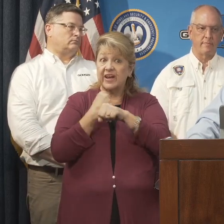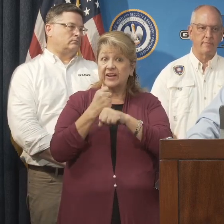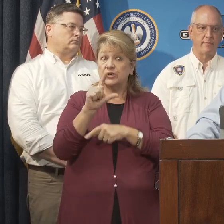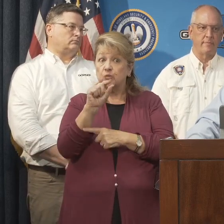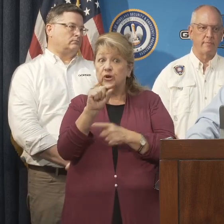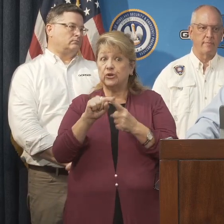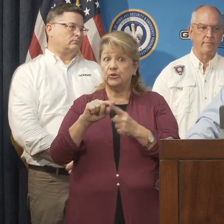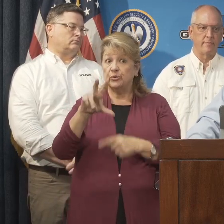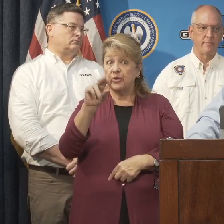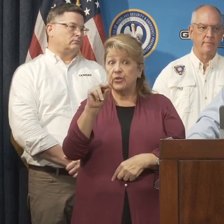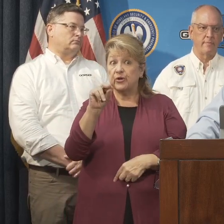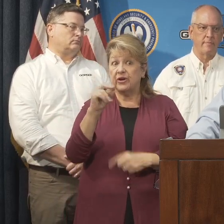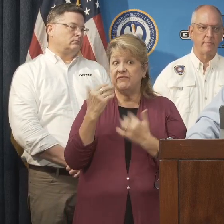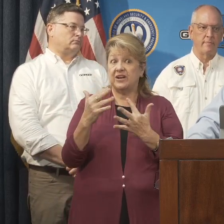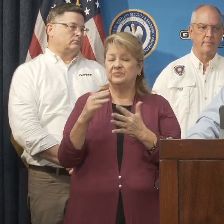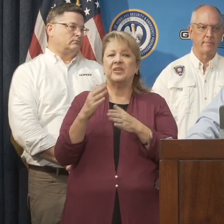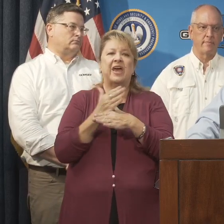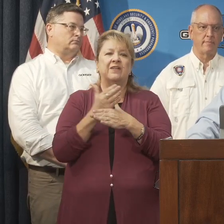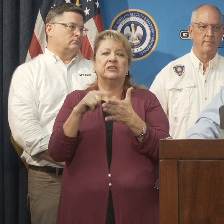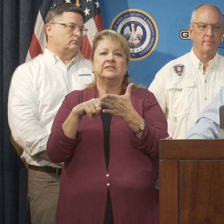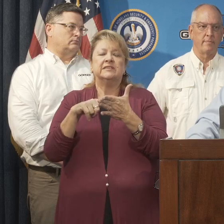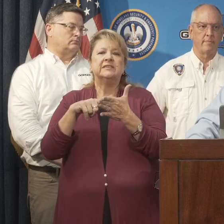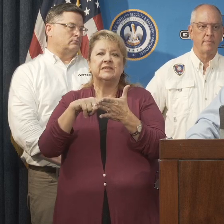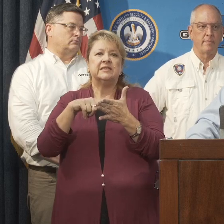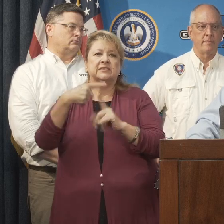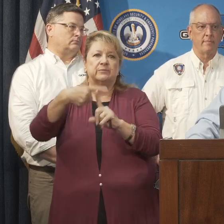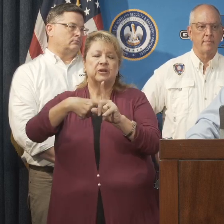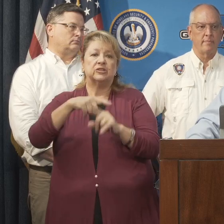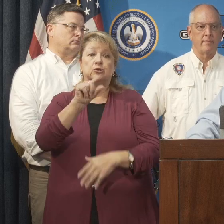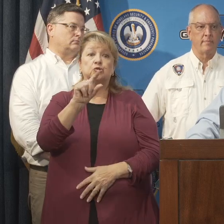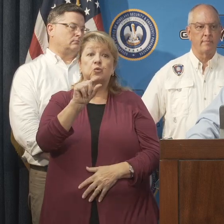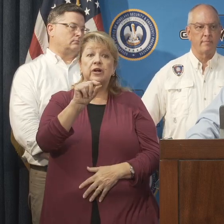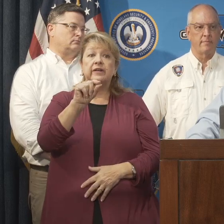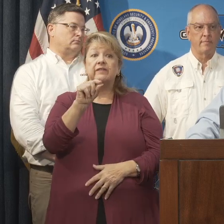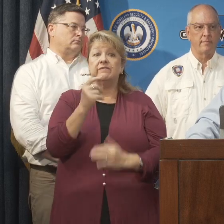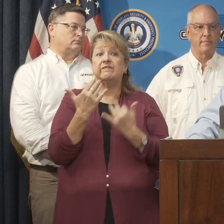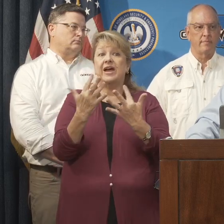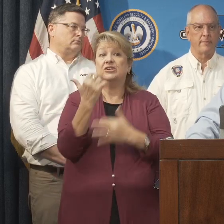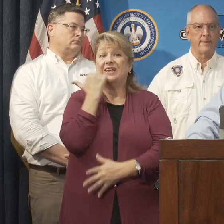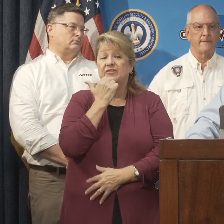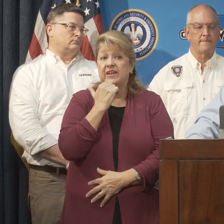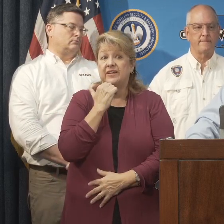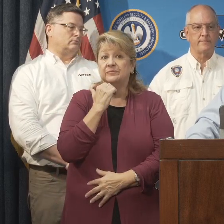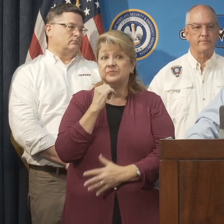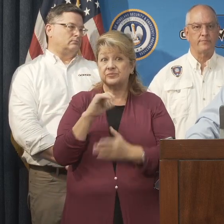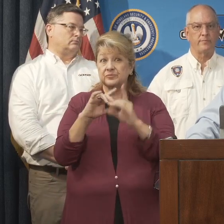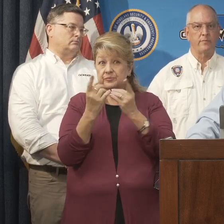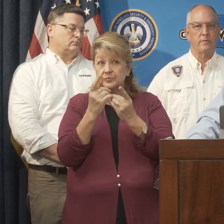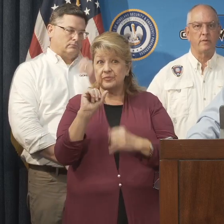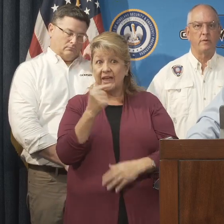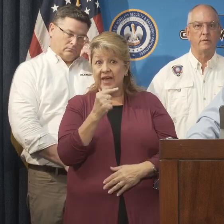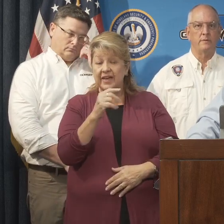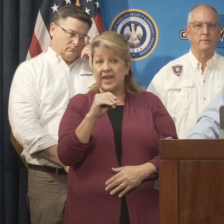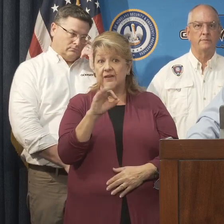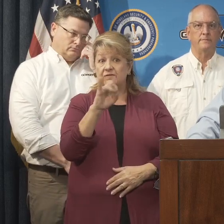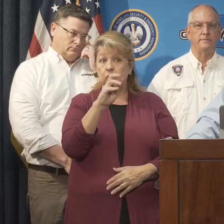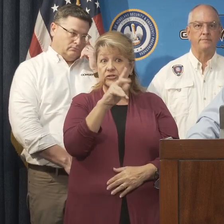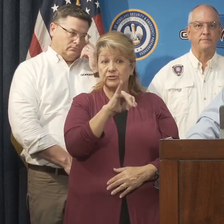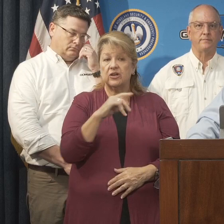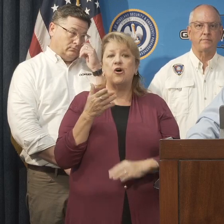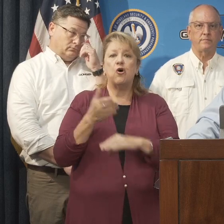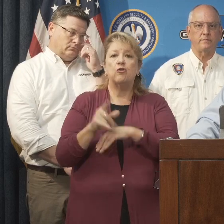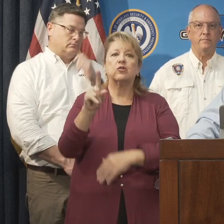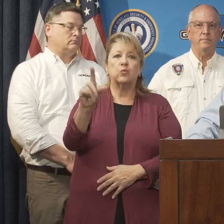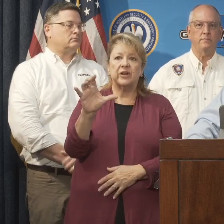Our average this month is 20 plus fires a day, and that's the Department of Ag and Forestry. More than 100 fires are being fought, and that's by